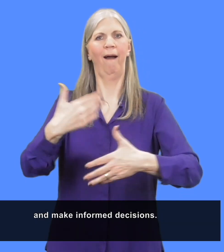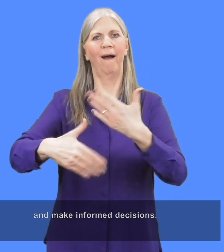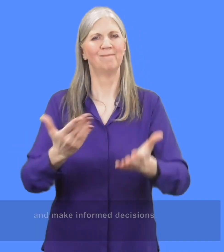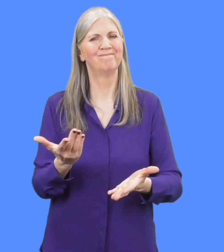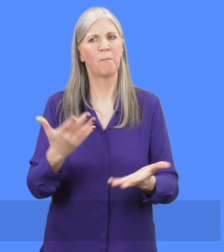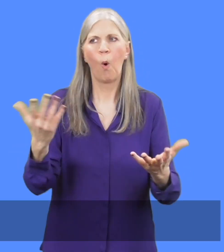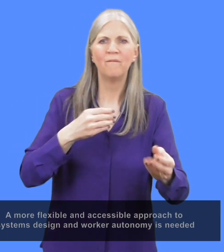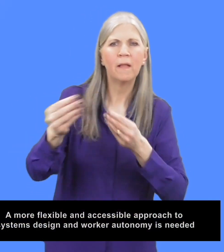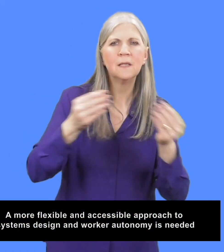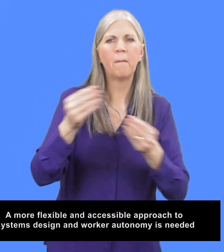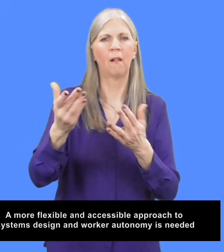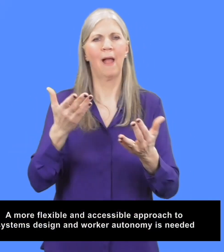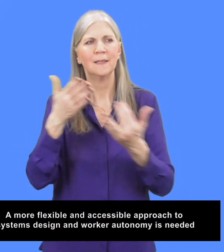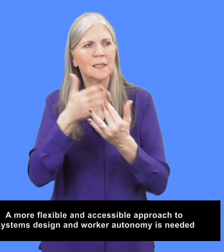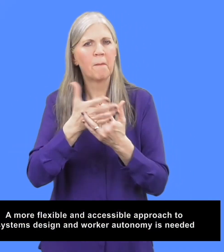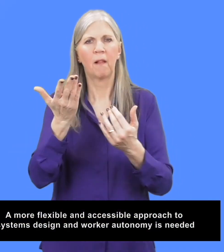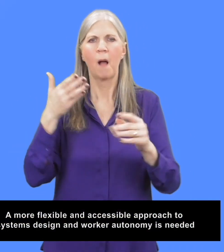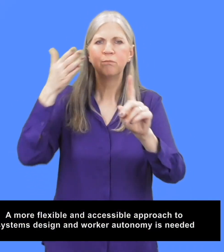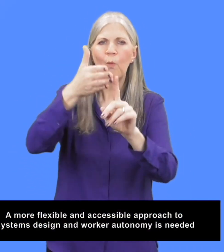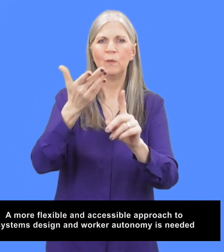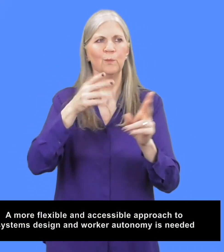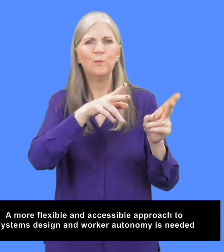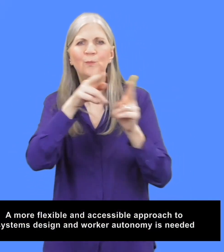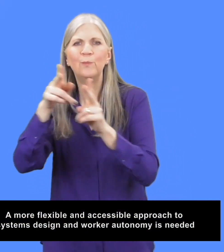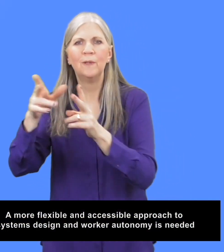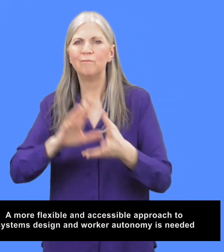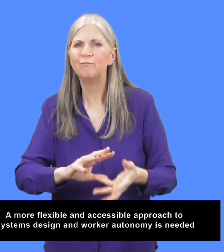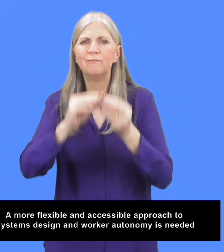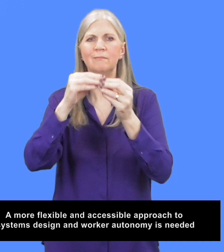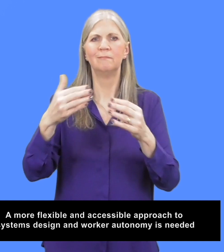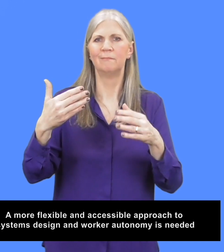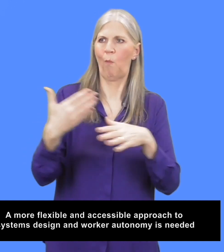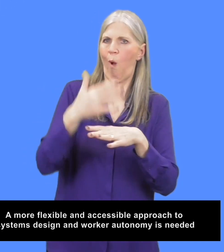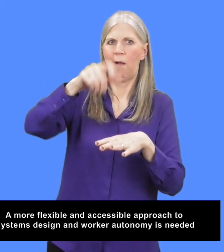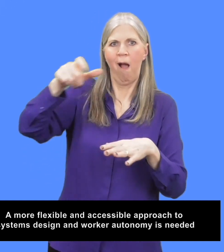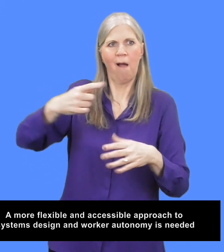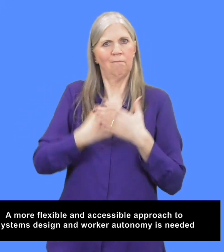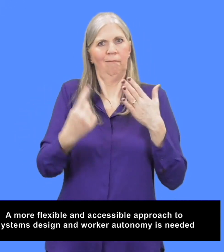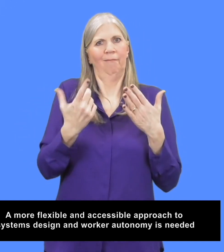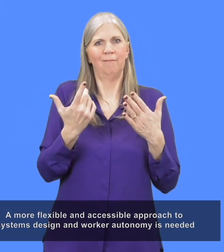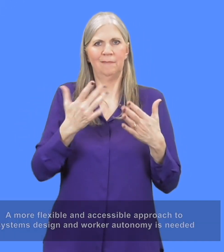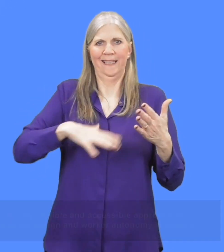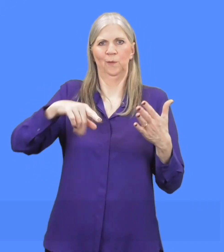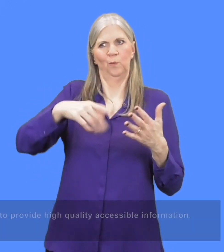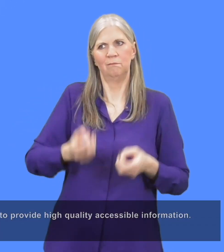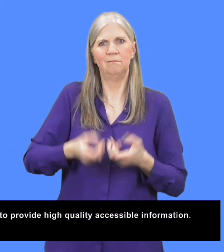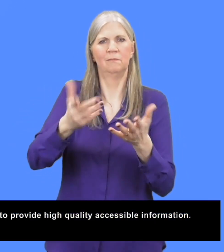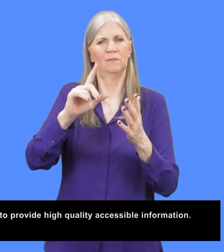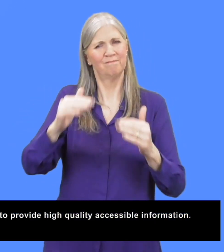A more flexible and accessible approach to systems design and worker autonomy is needed to provide high-quality